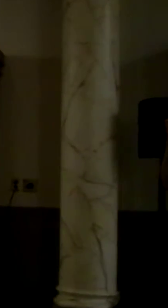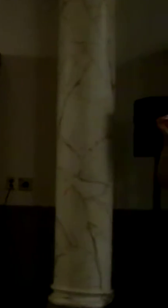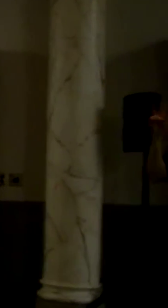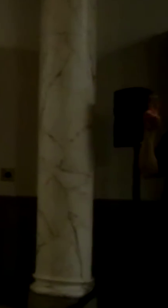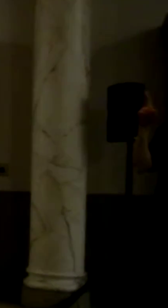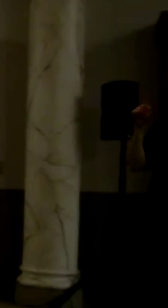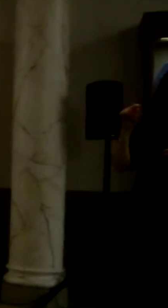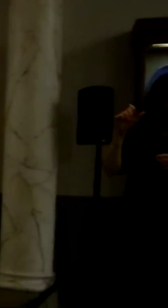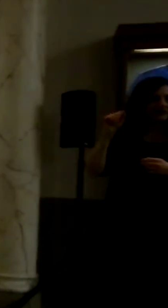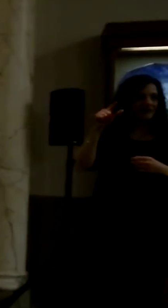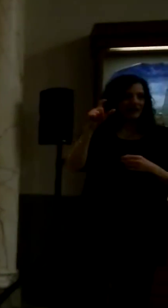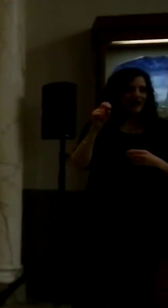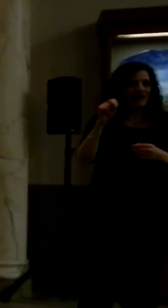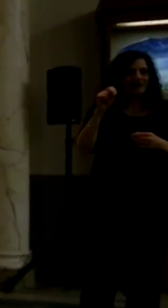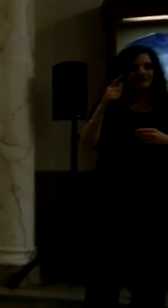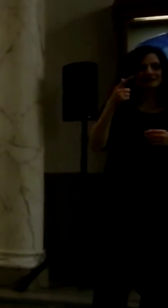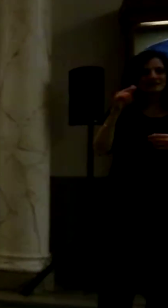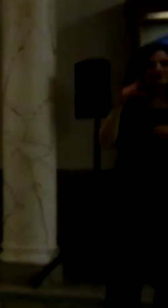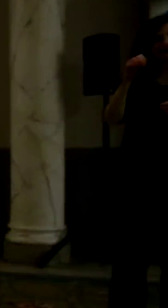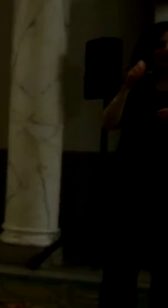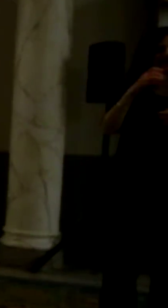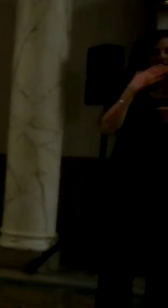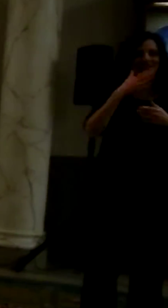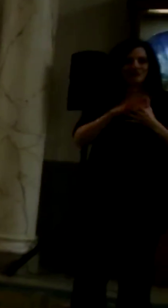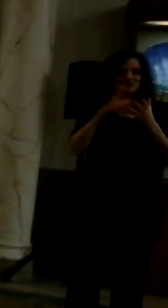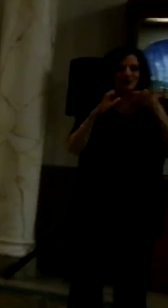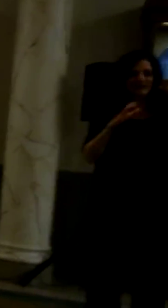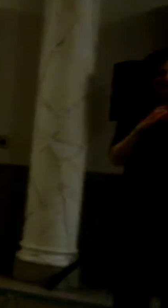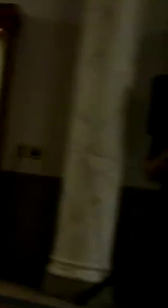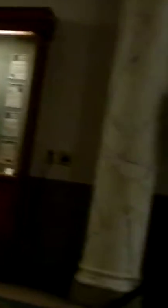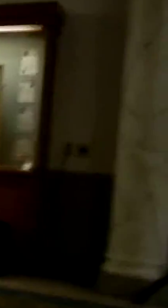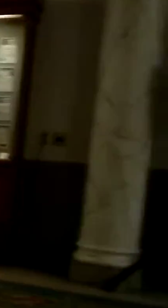Anyway, Alan Giles, thank you so much.